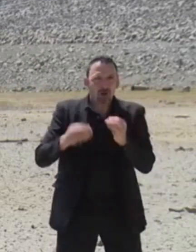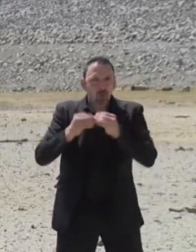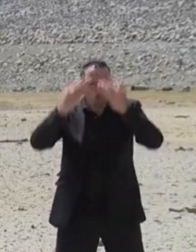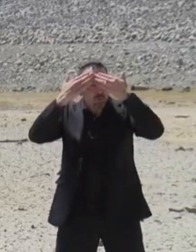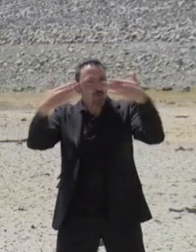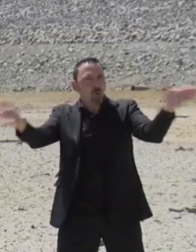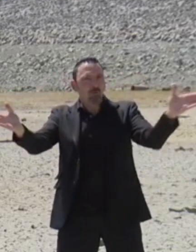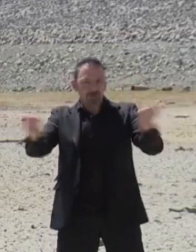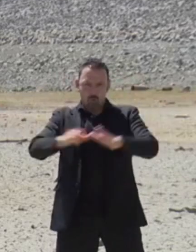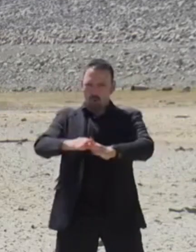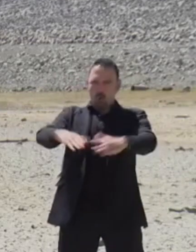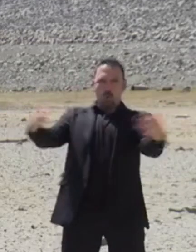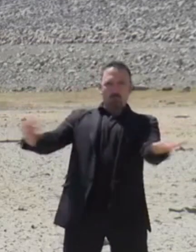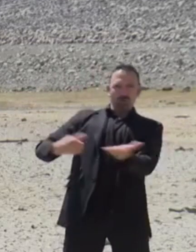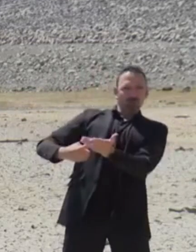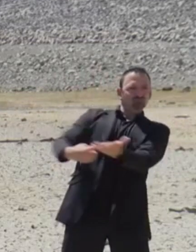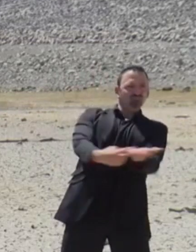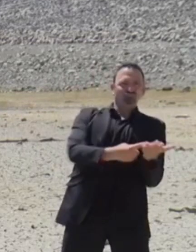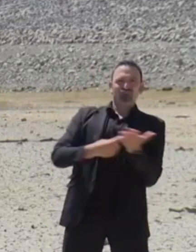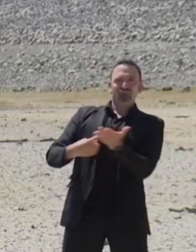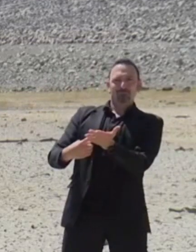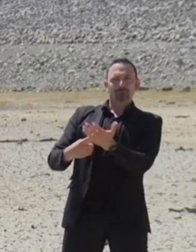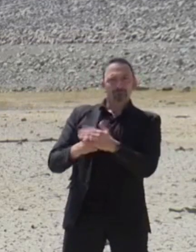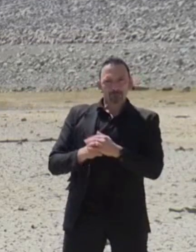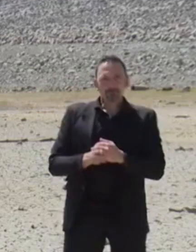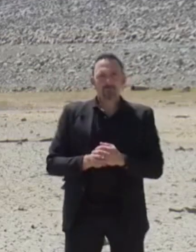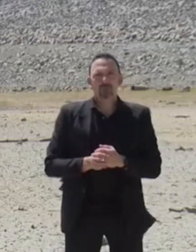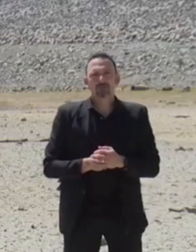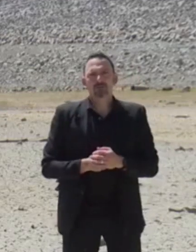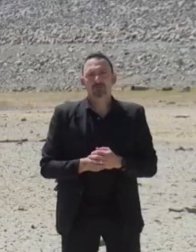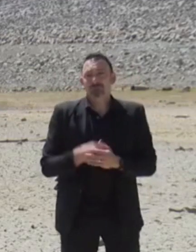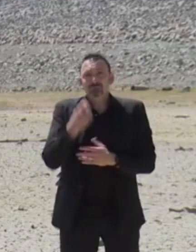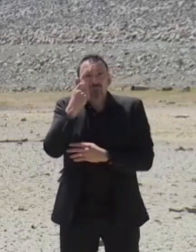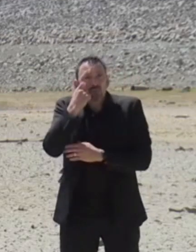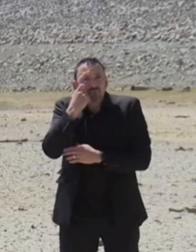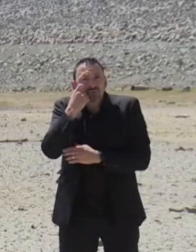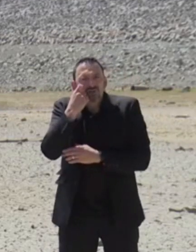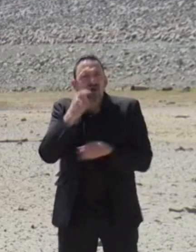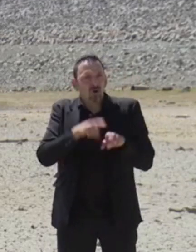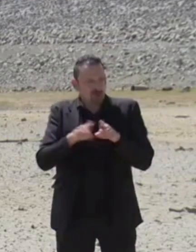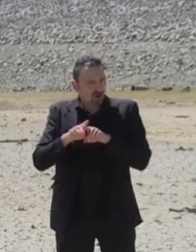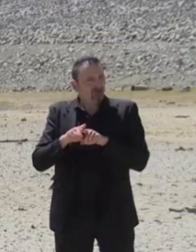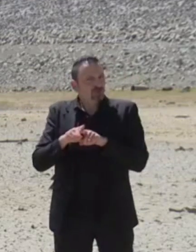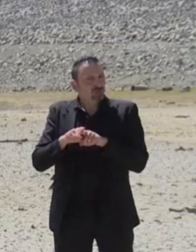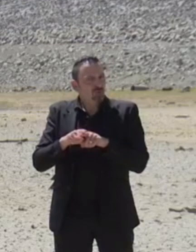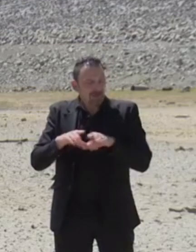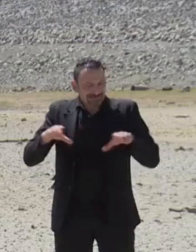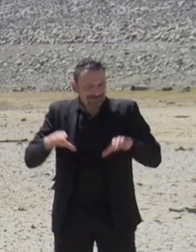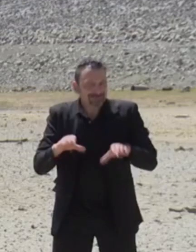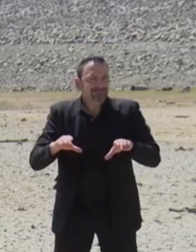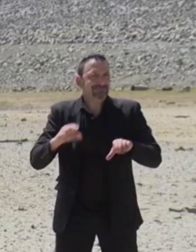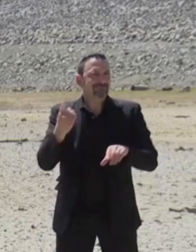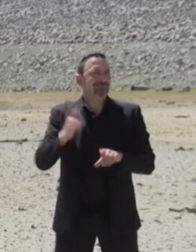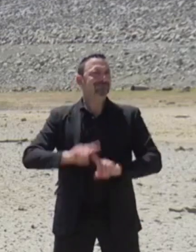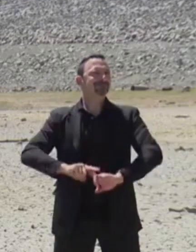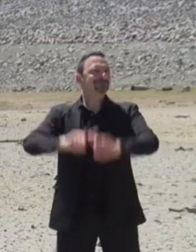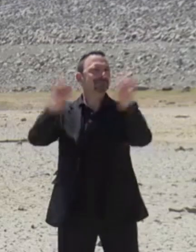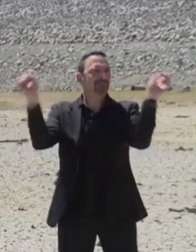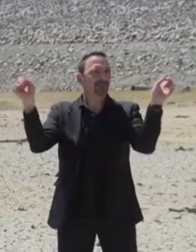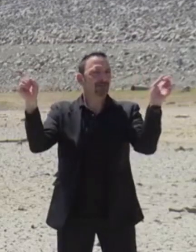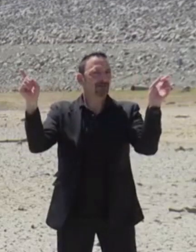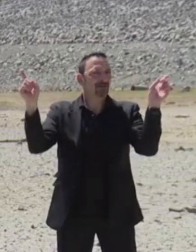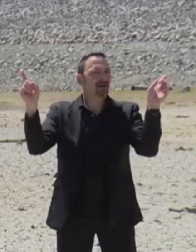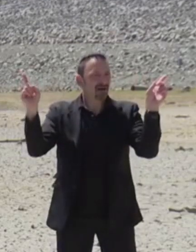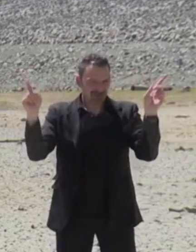collaboration. Recently, and I'll close, we also did something else. Interestingly, didn't get a lot of attention,